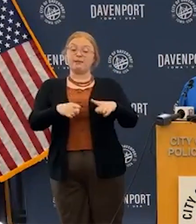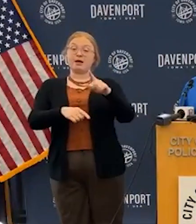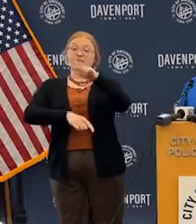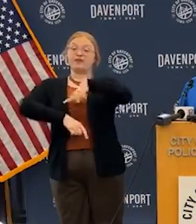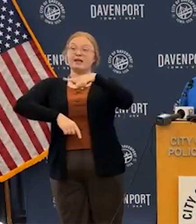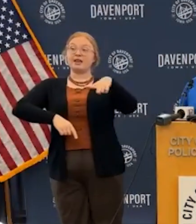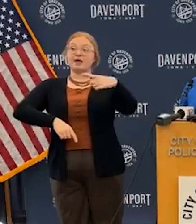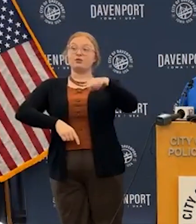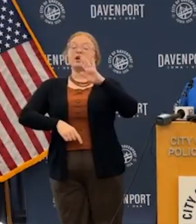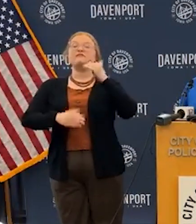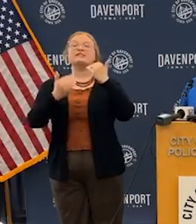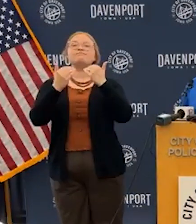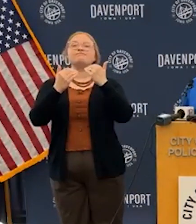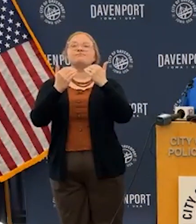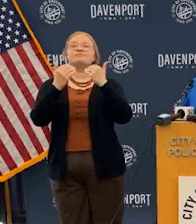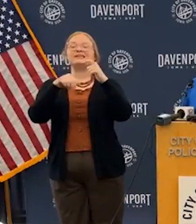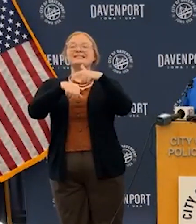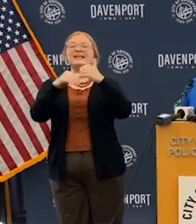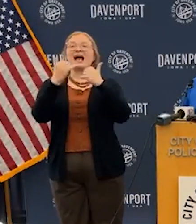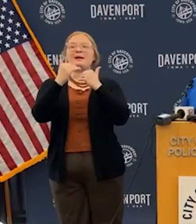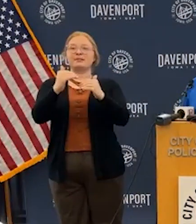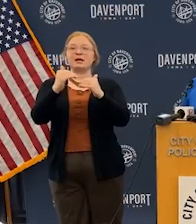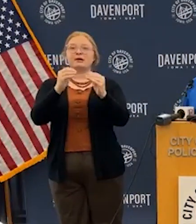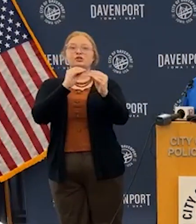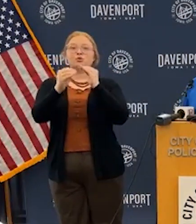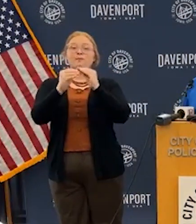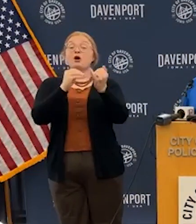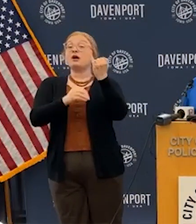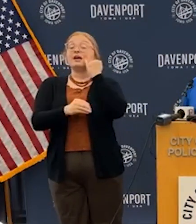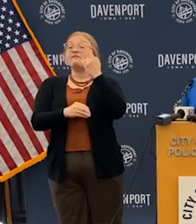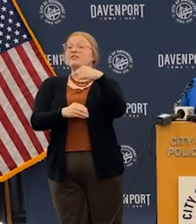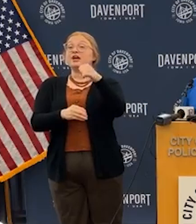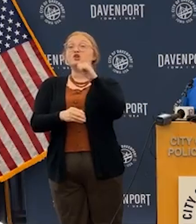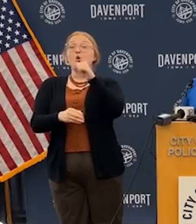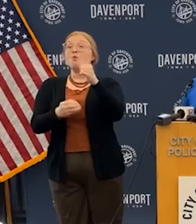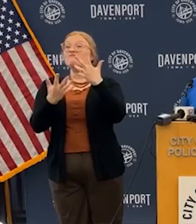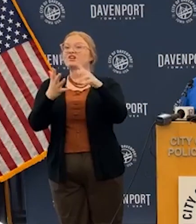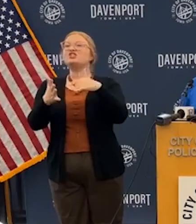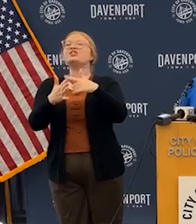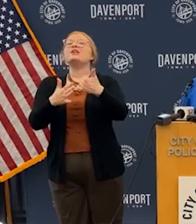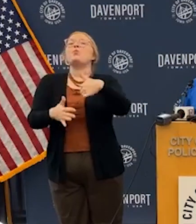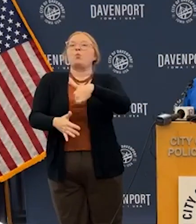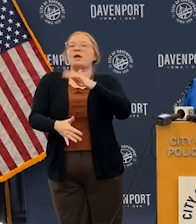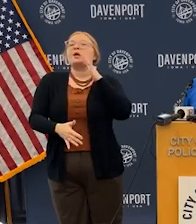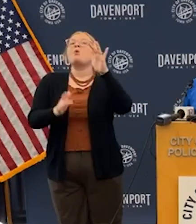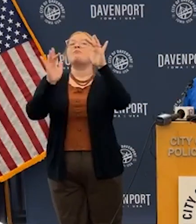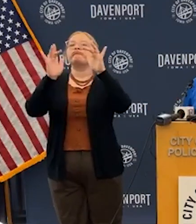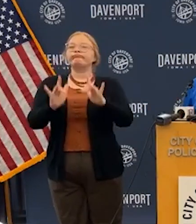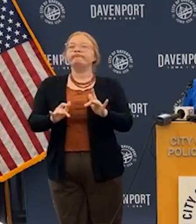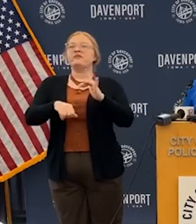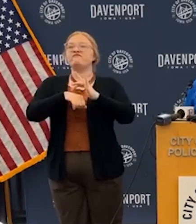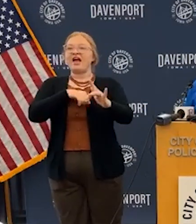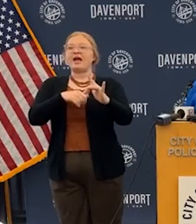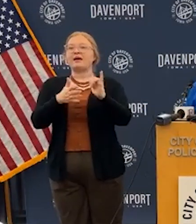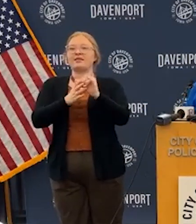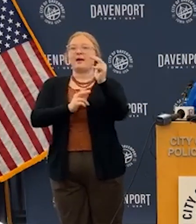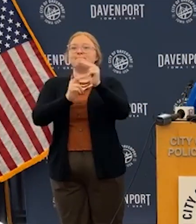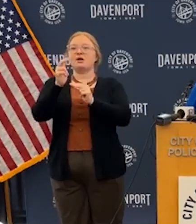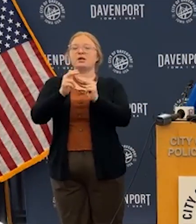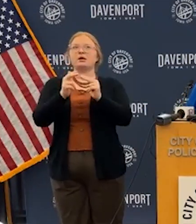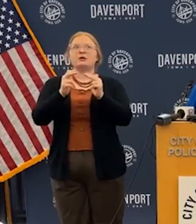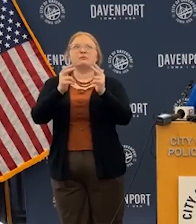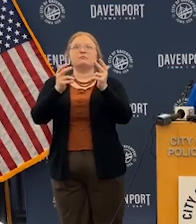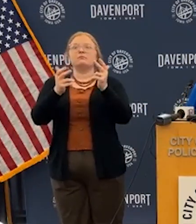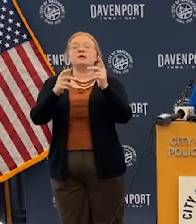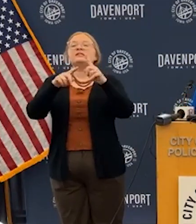we will vacate the unit. It could be for heat, it could be an electrical issue, it could be for numerous issues. So it depends. I'll look at those two documents and then